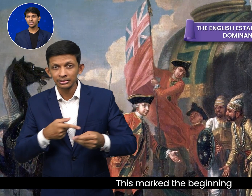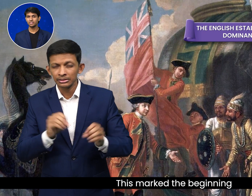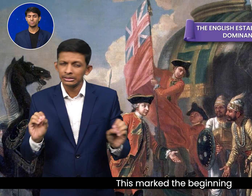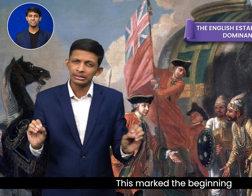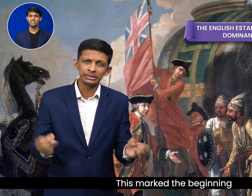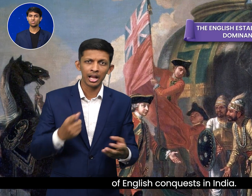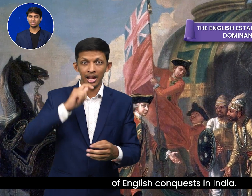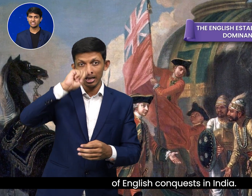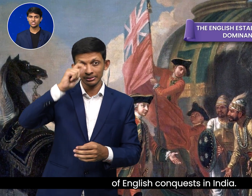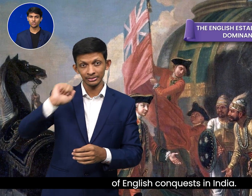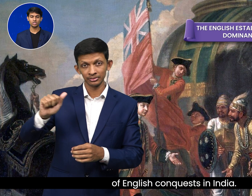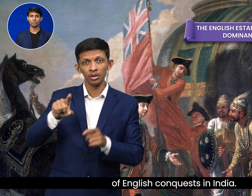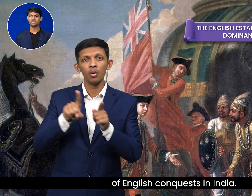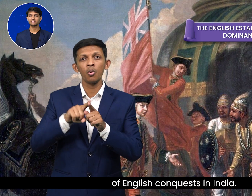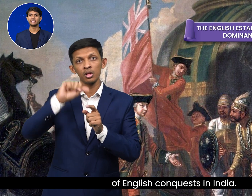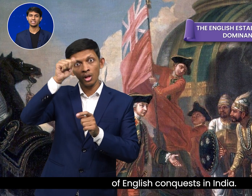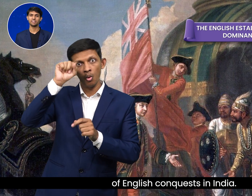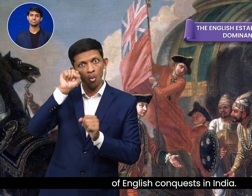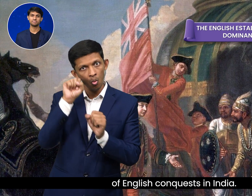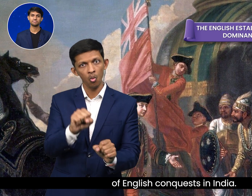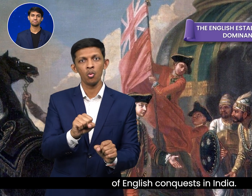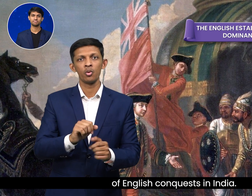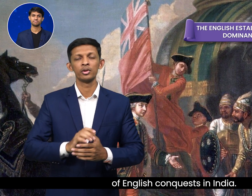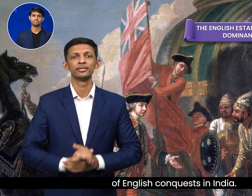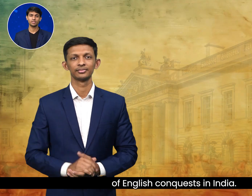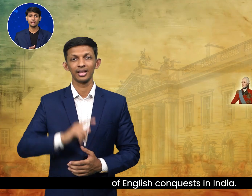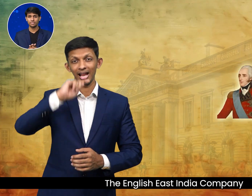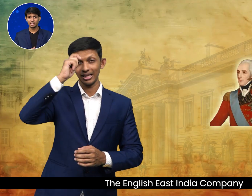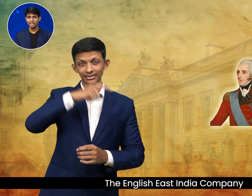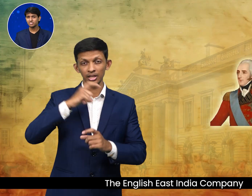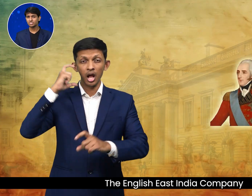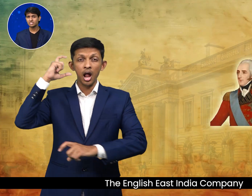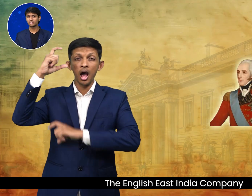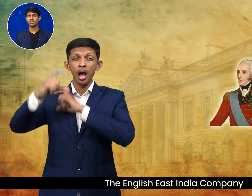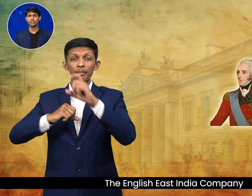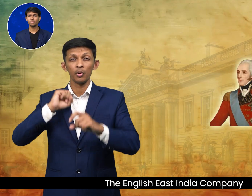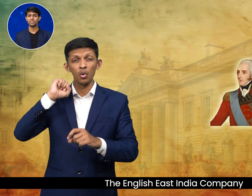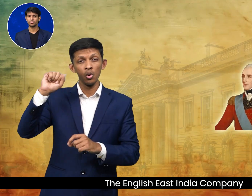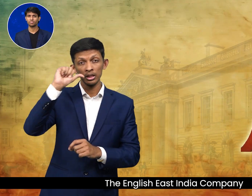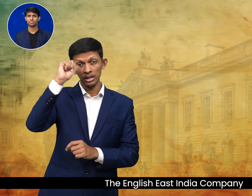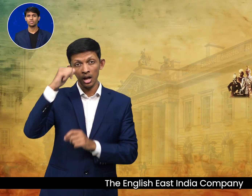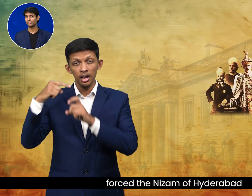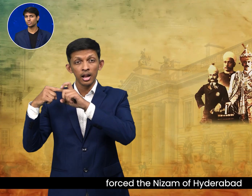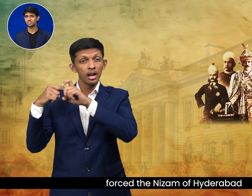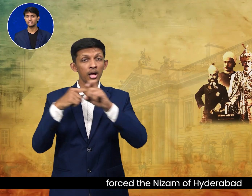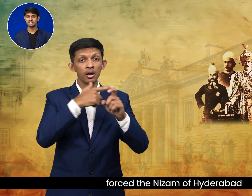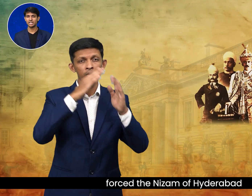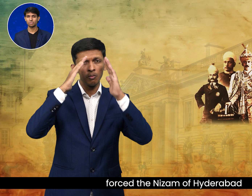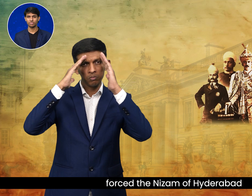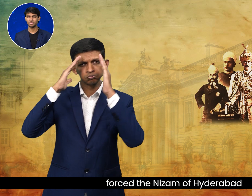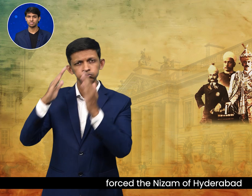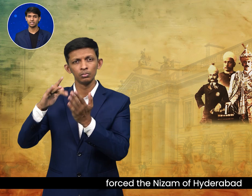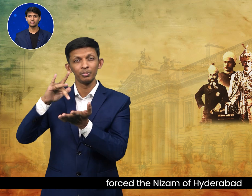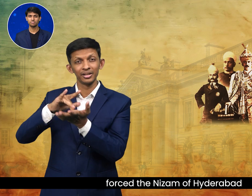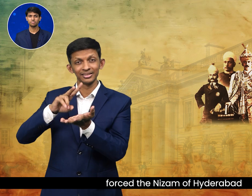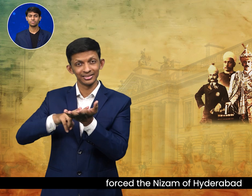This marked the beginning of English conquests in India. The English East India Company forced the Nizam